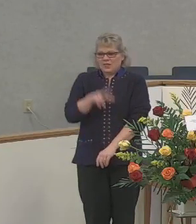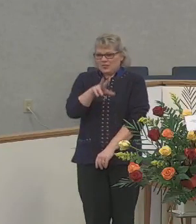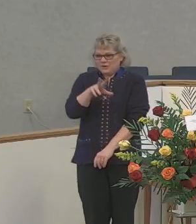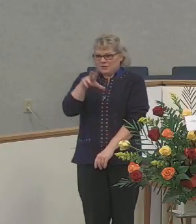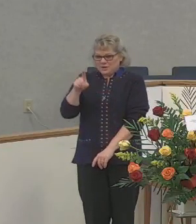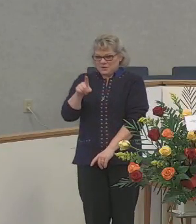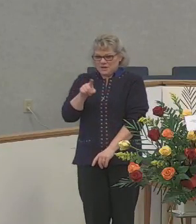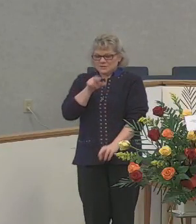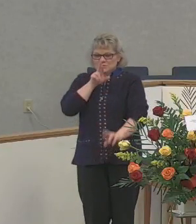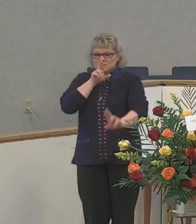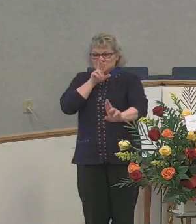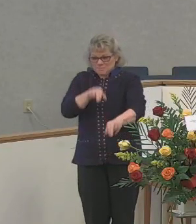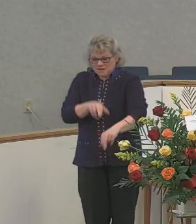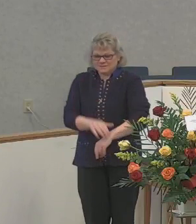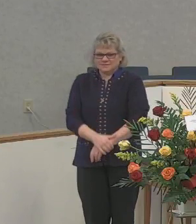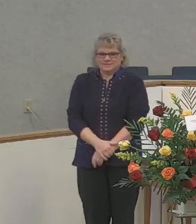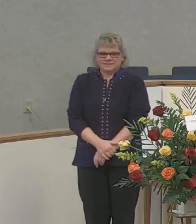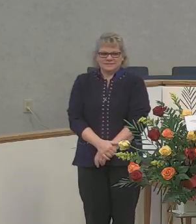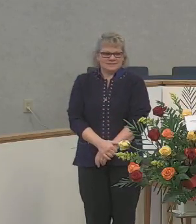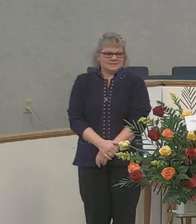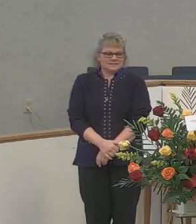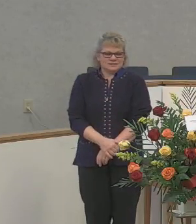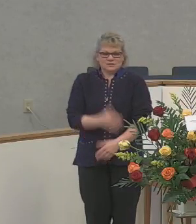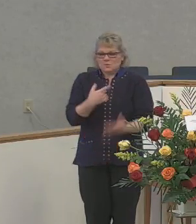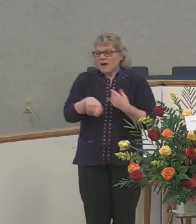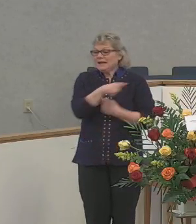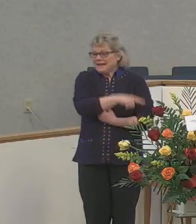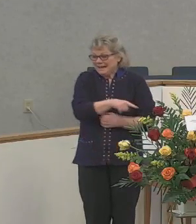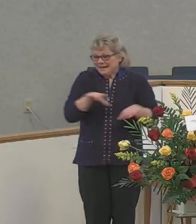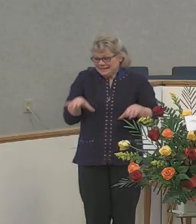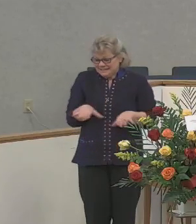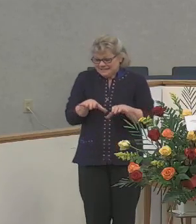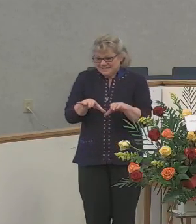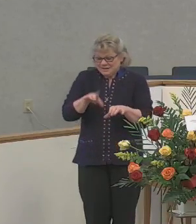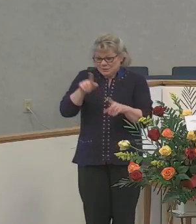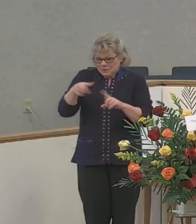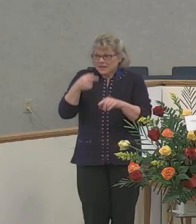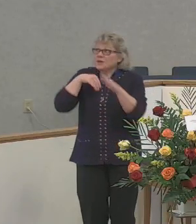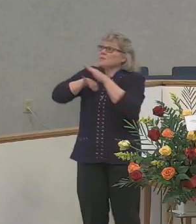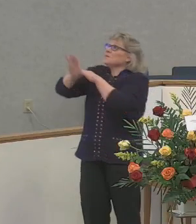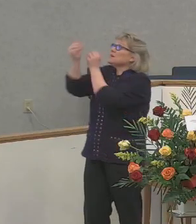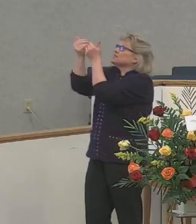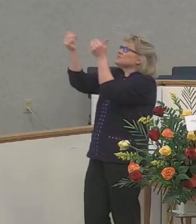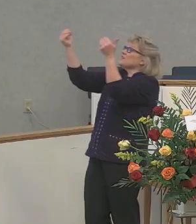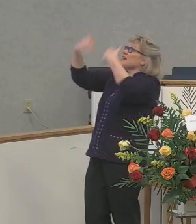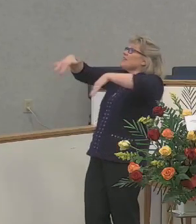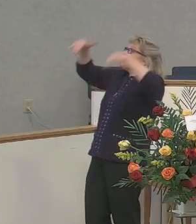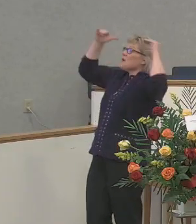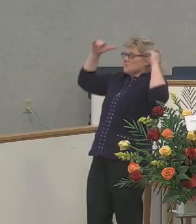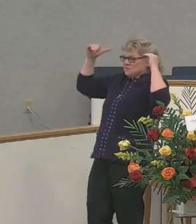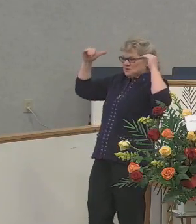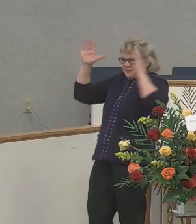31 responses to what he did when he entered the throne room of glory.